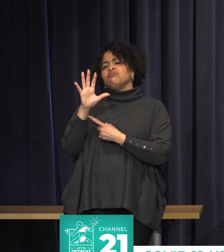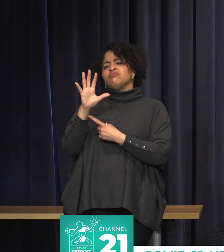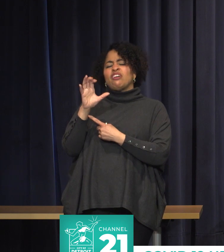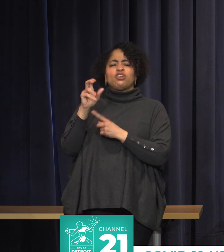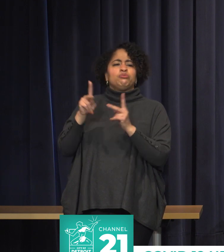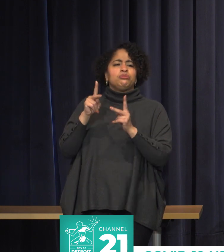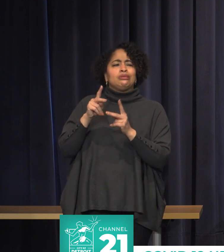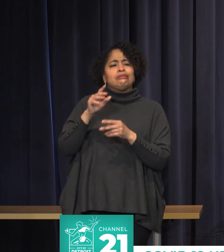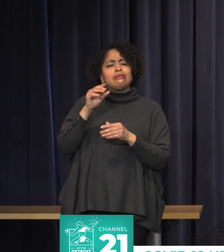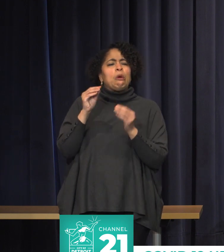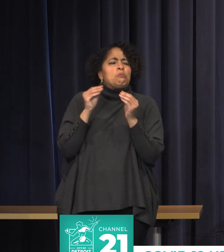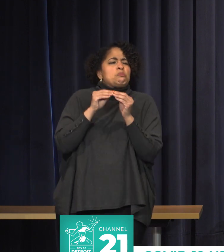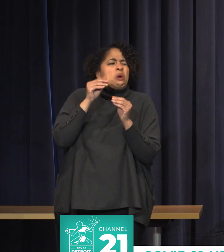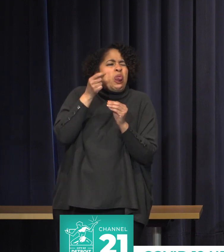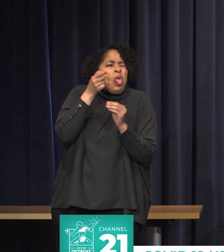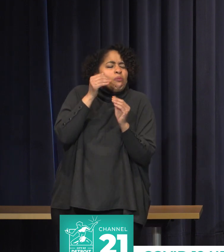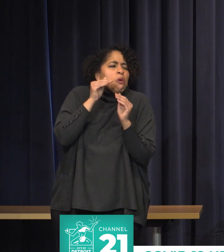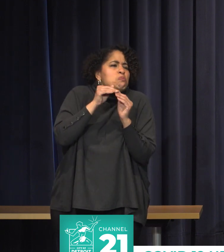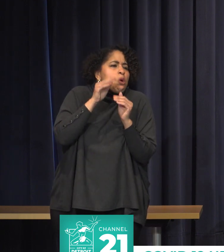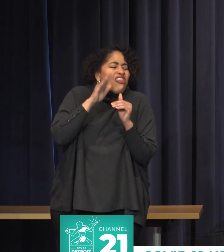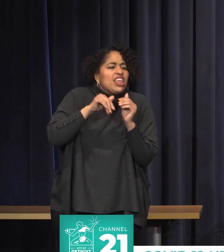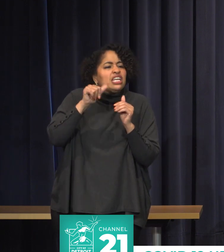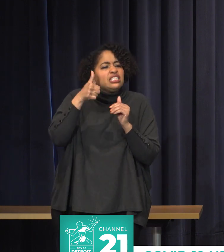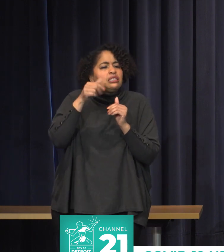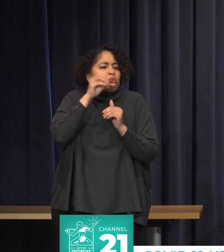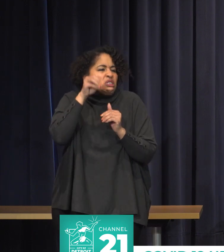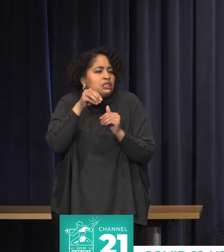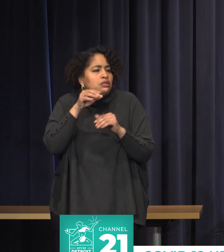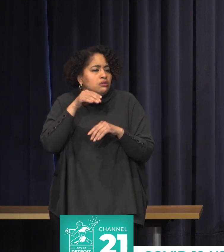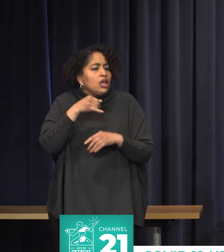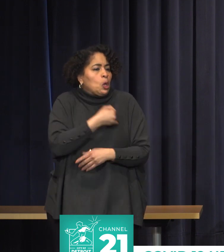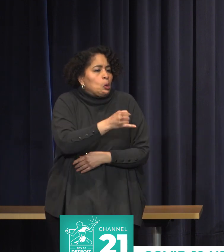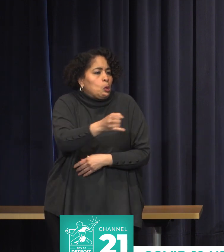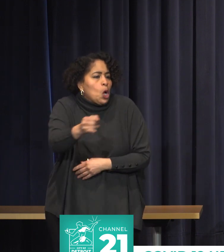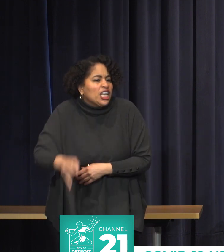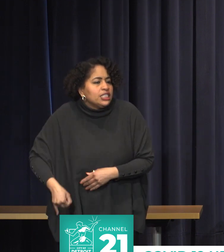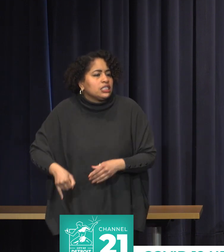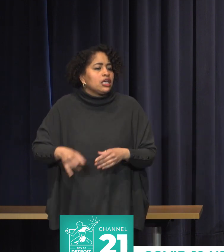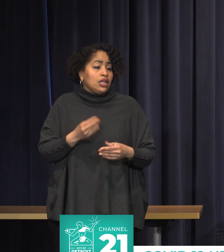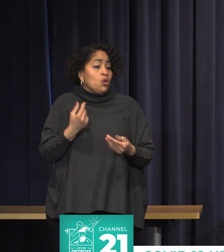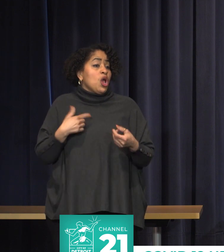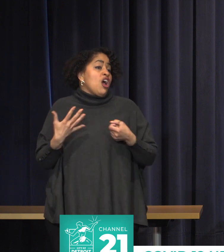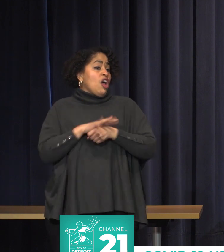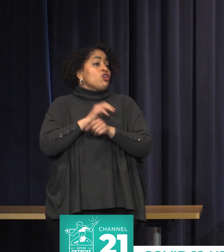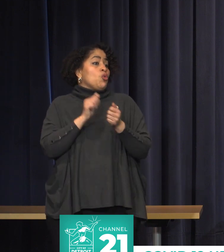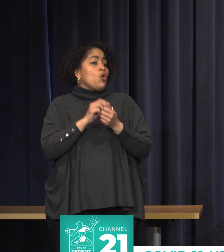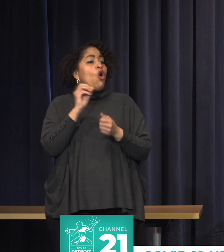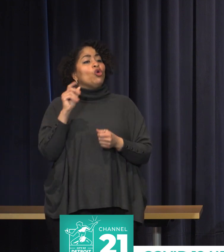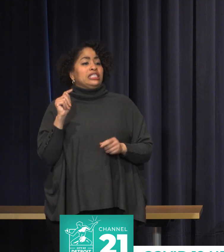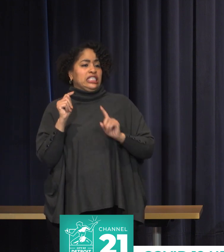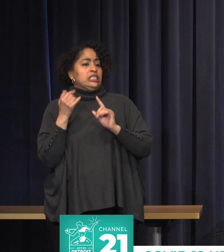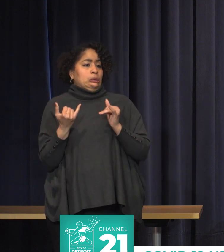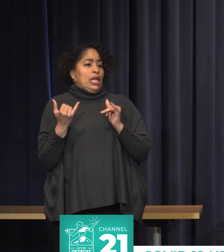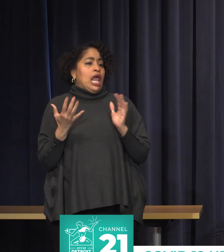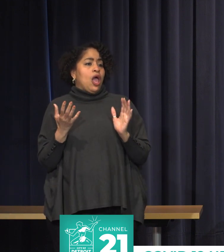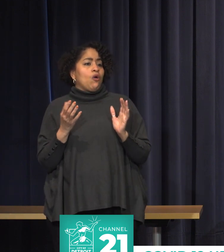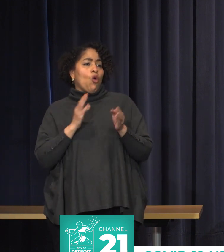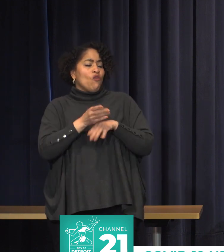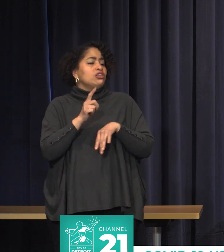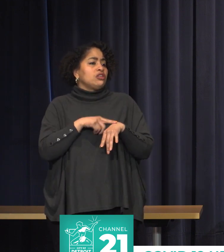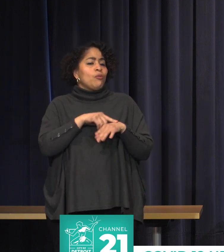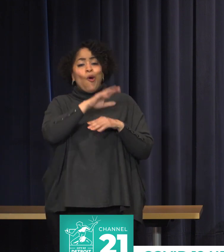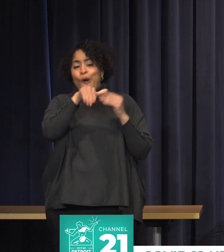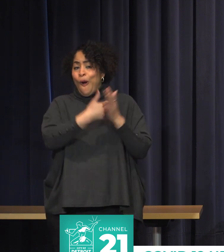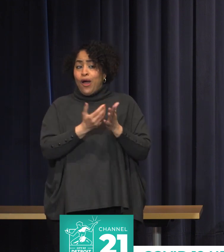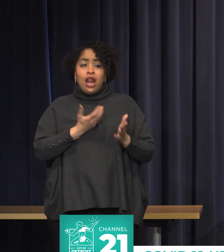than 10% is on quarantine, and we're covering it with overtime right now. While all the firehouses